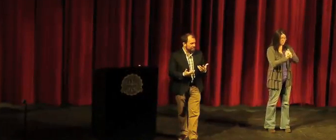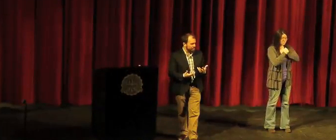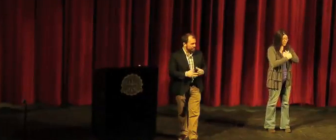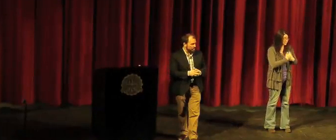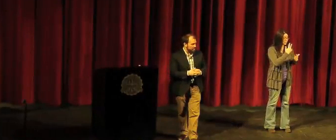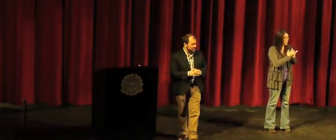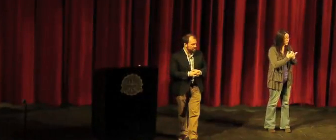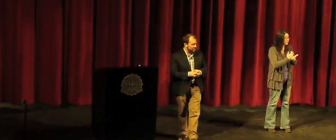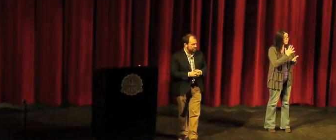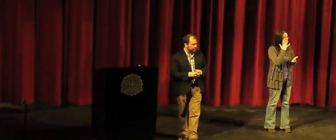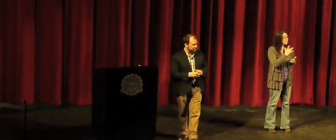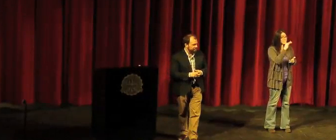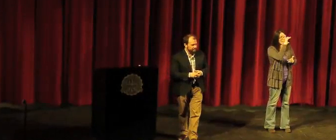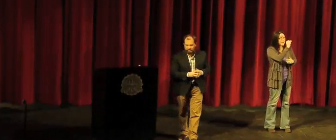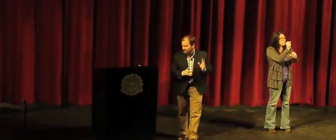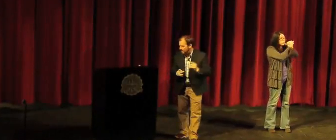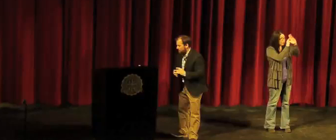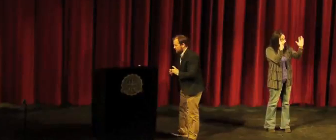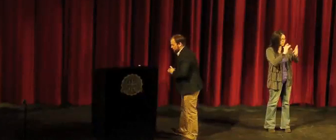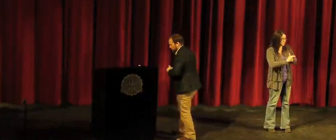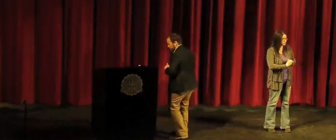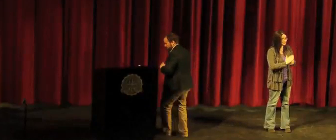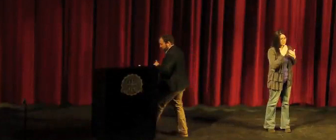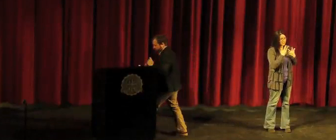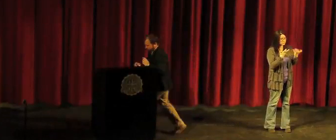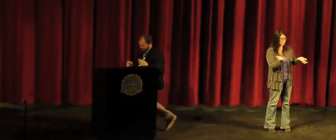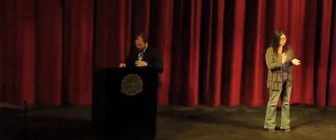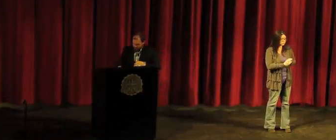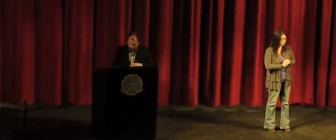they capture our imagination. Thanks very much.